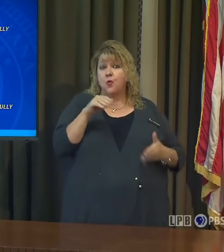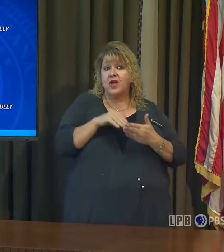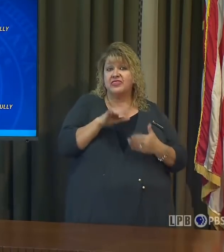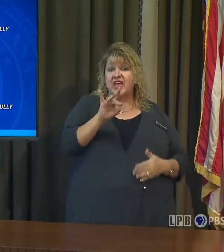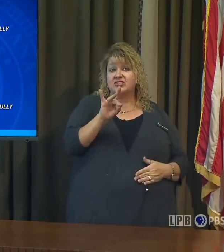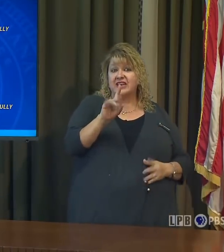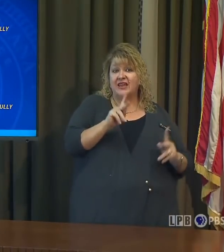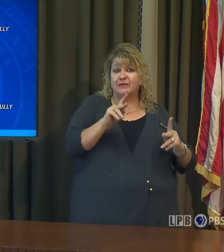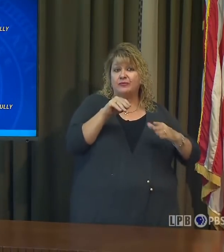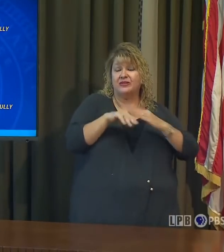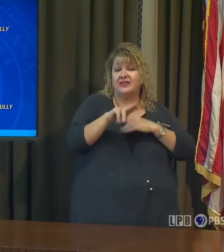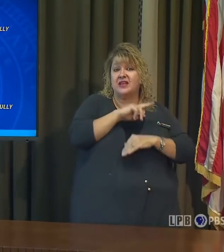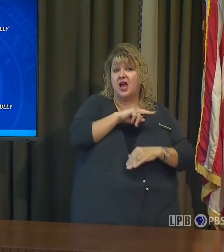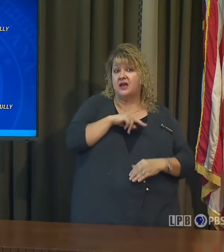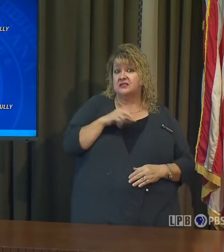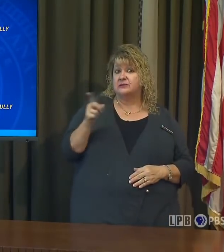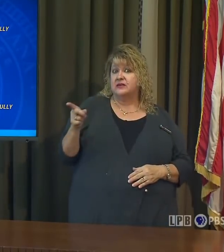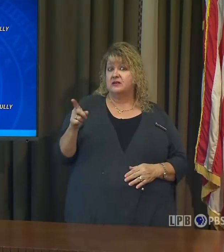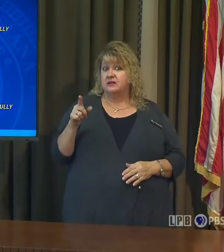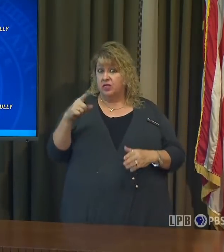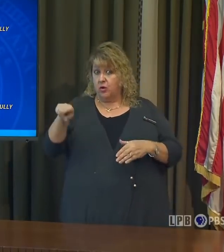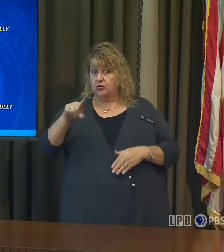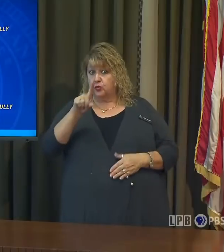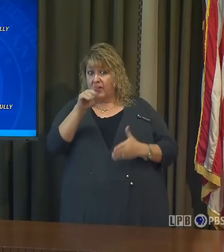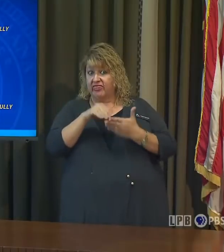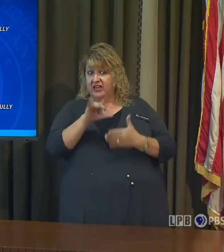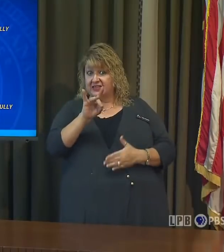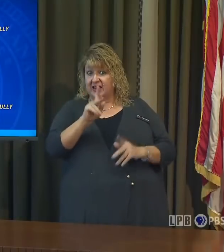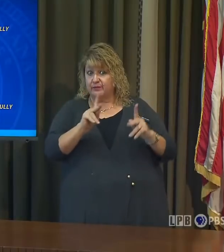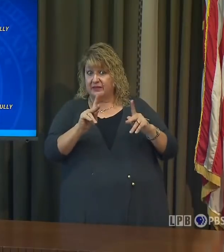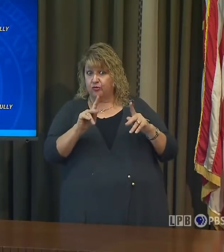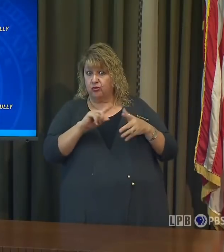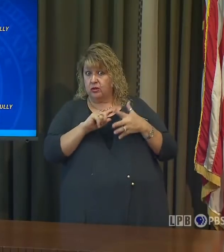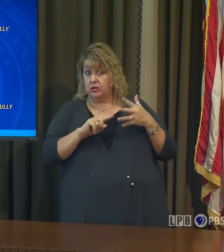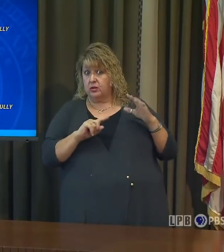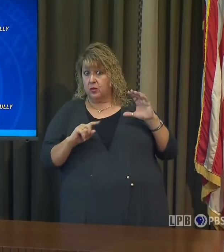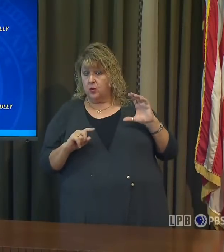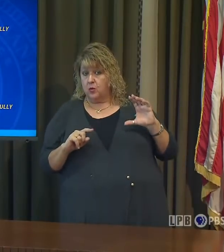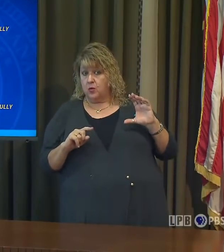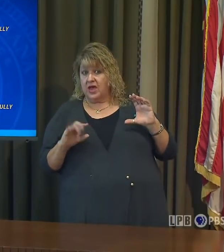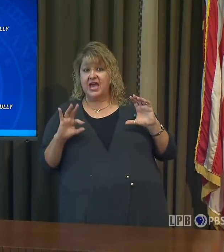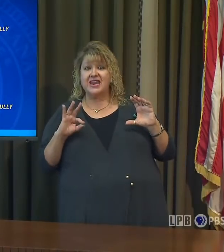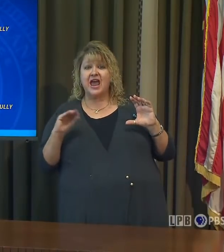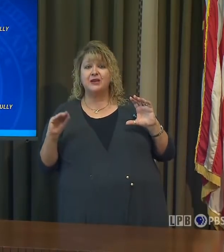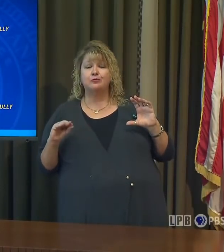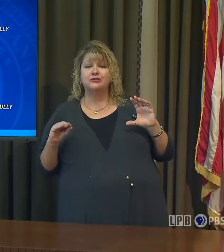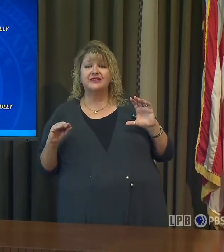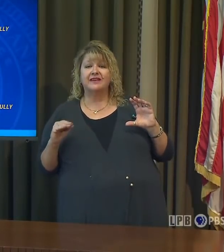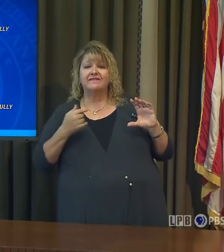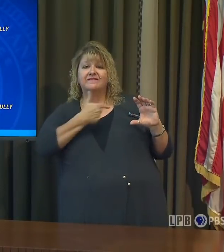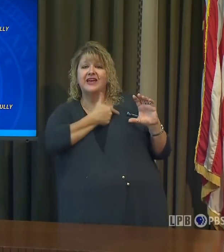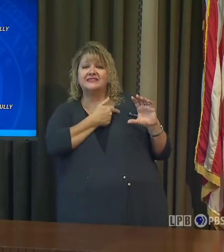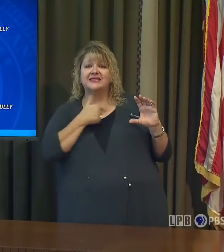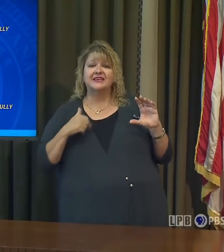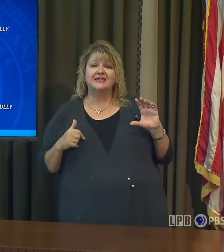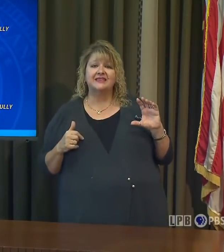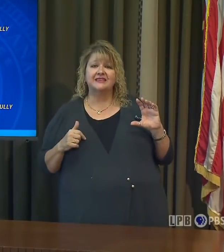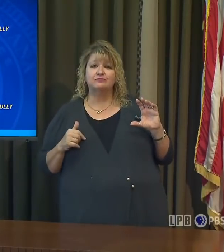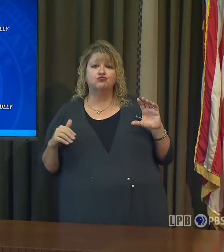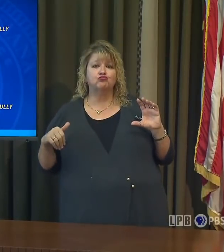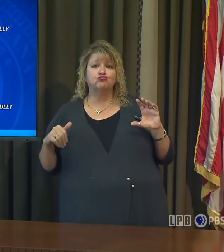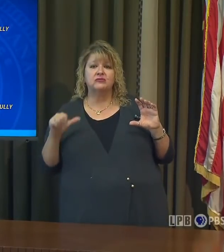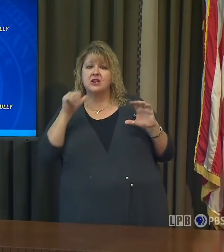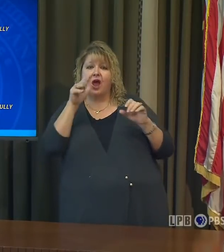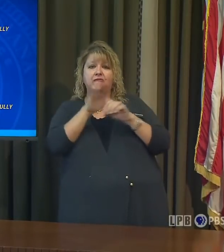1,008 hospitalized patients today, right now in hospitals across the state, 90% of them are not